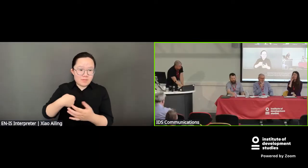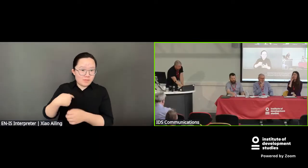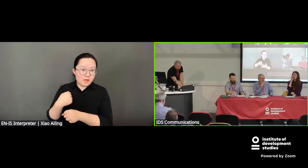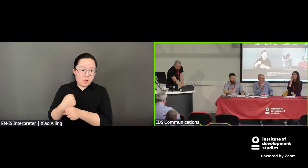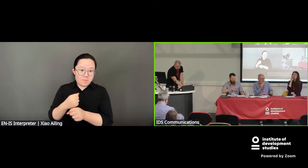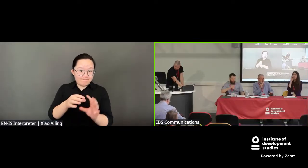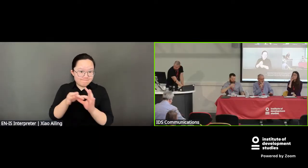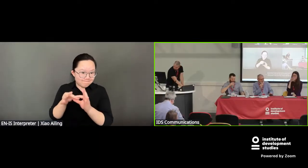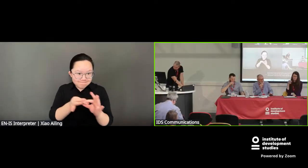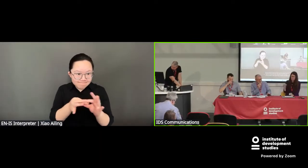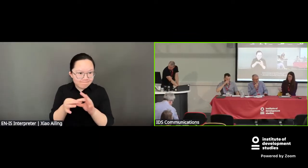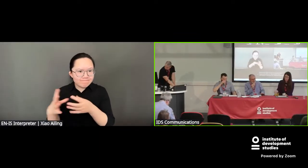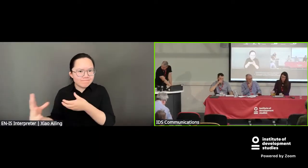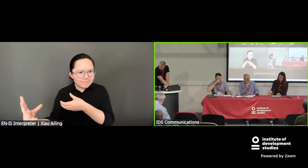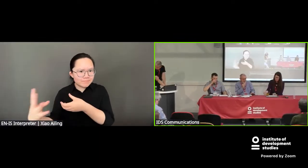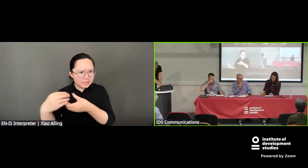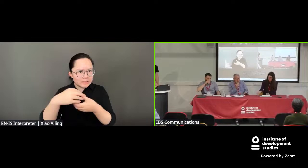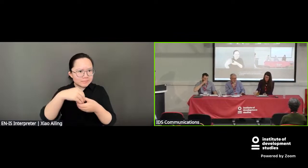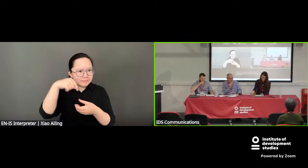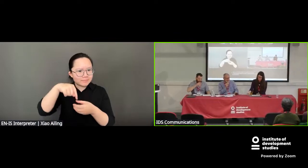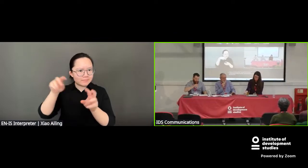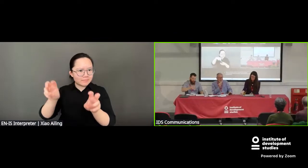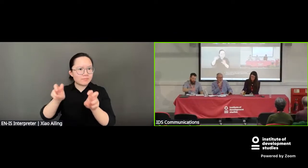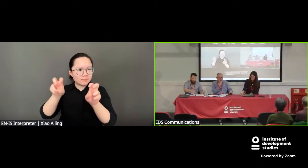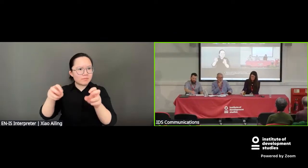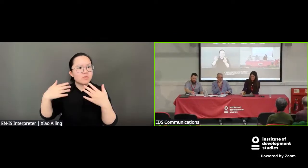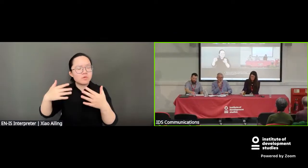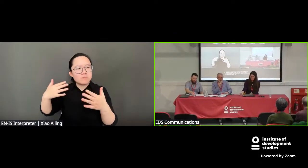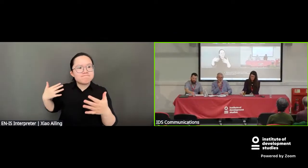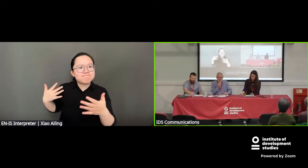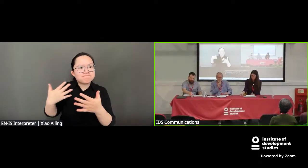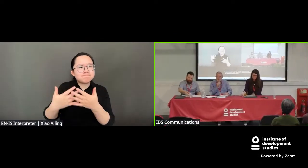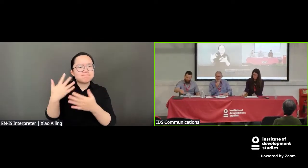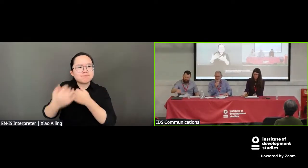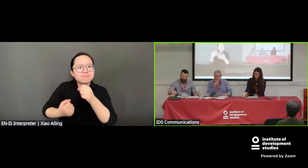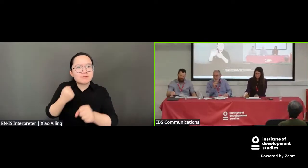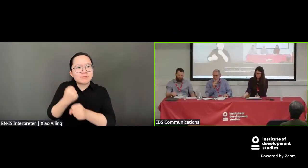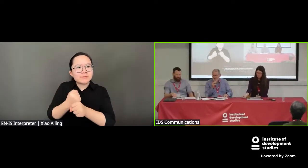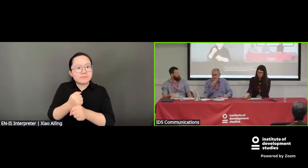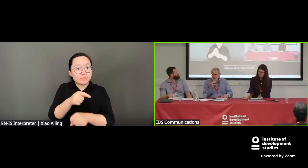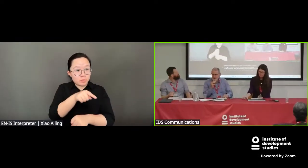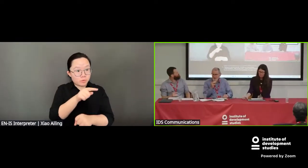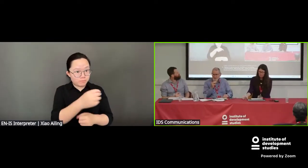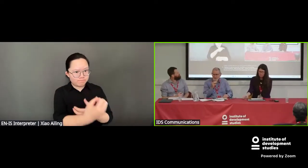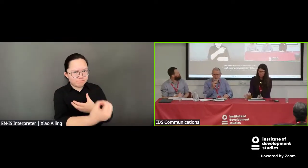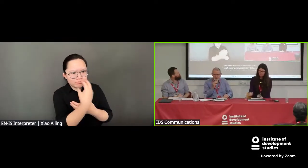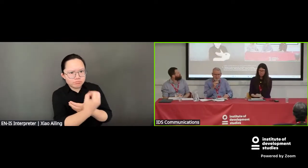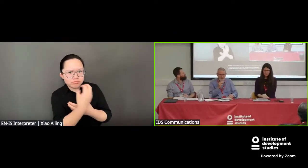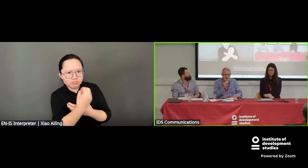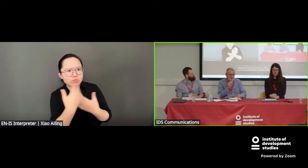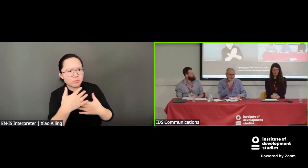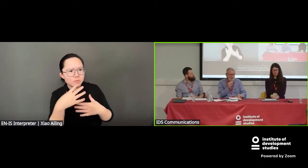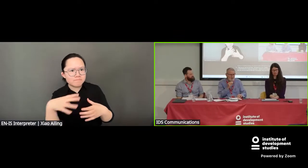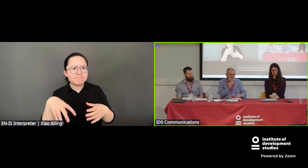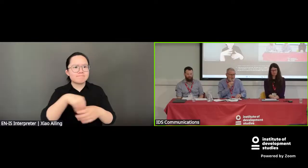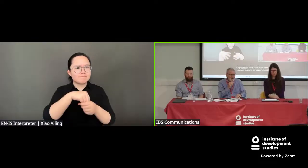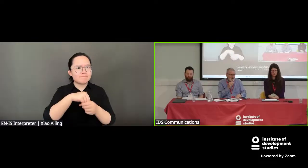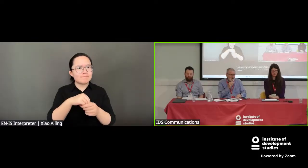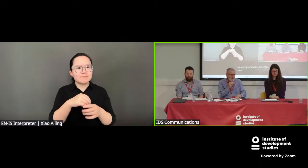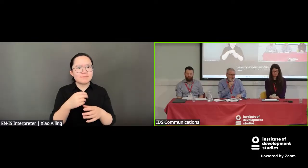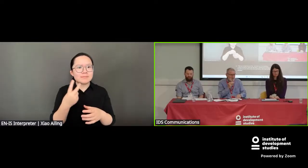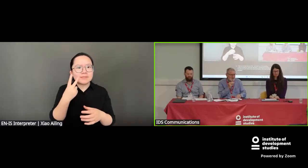participation oftentimes being invited into somebody else's place and space without resources and without